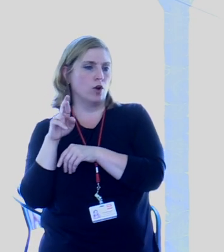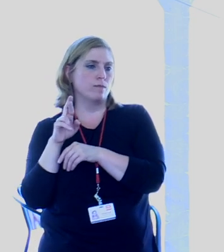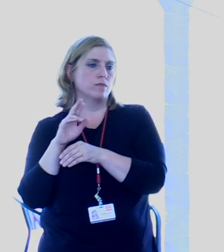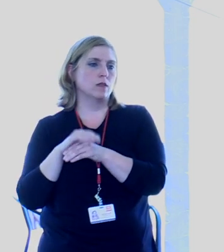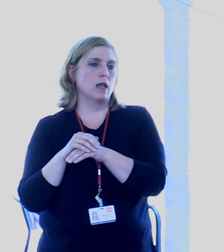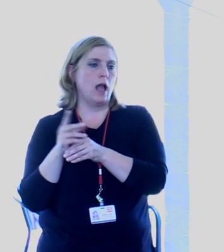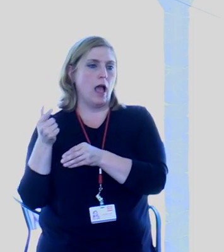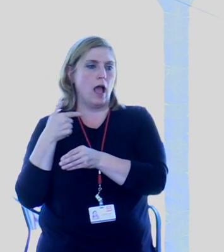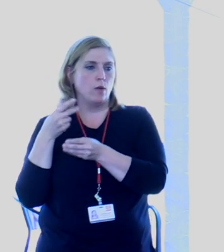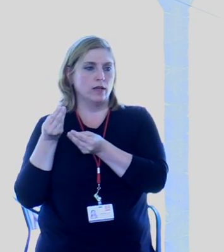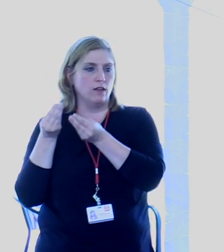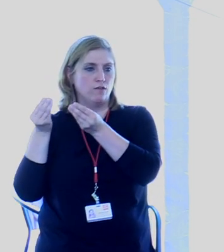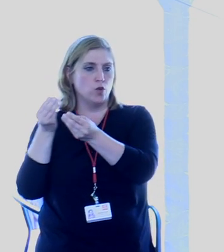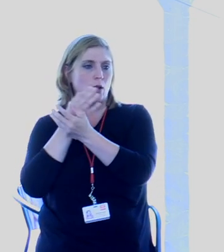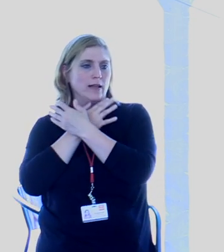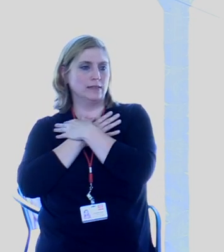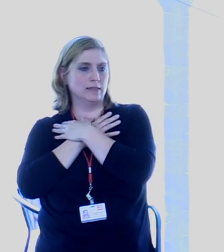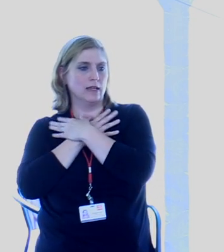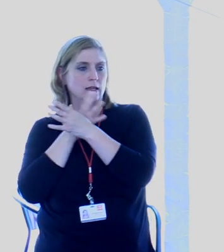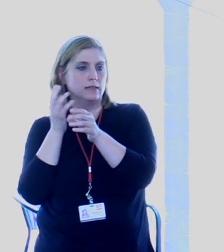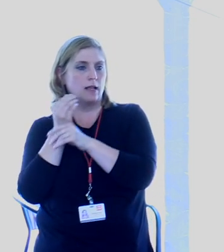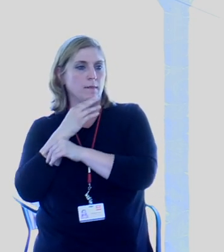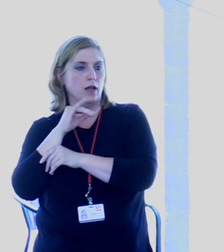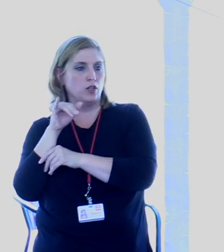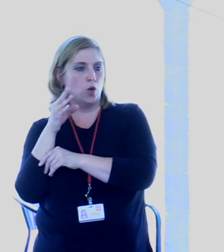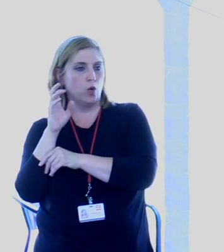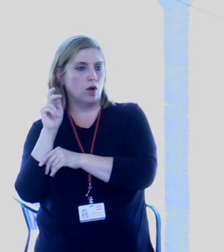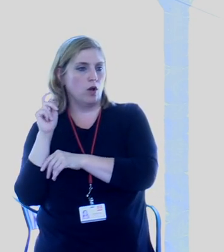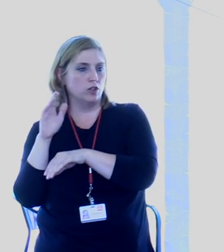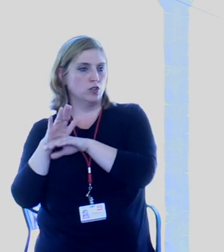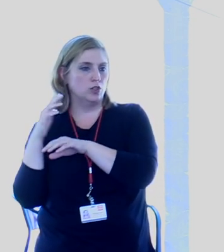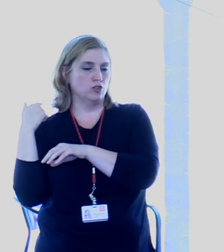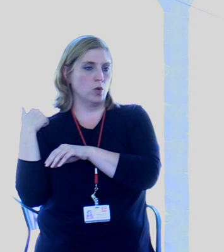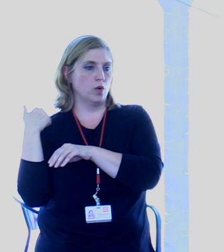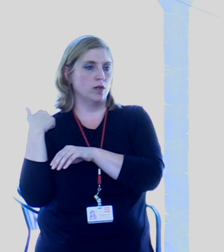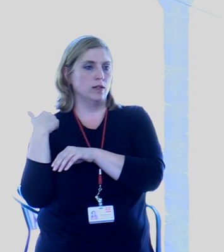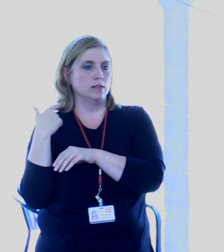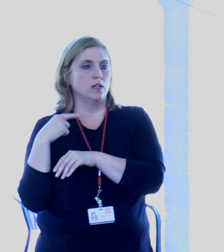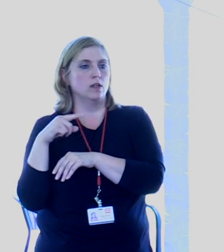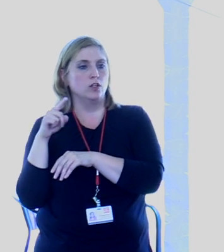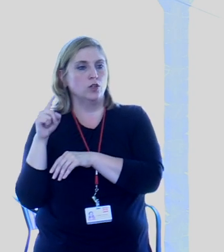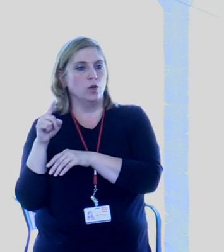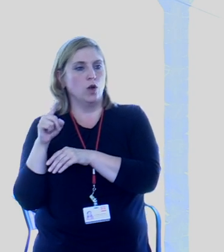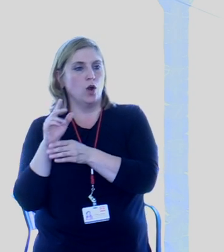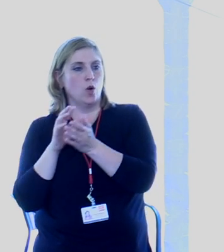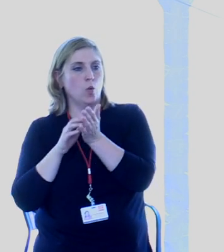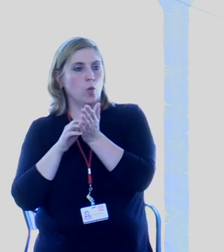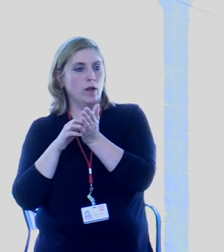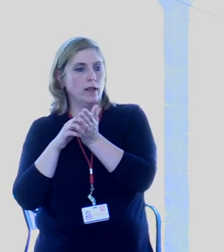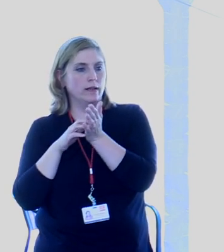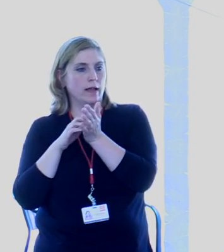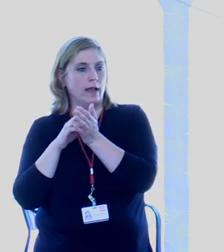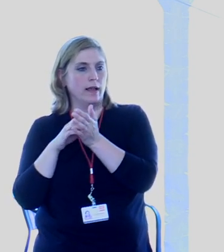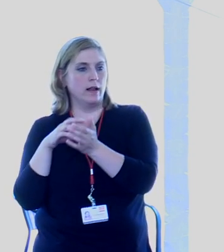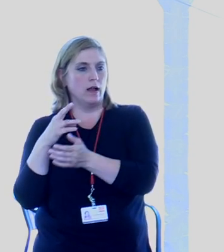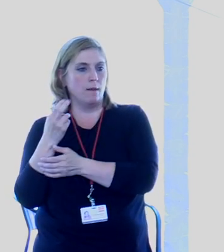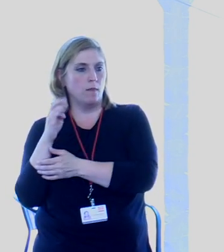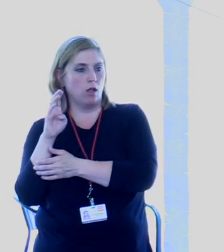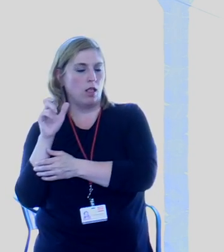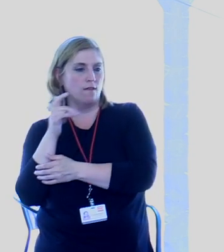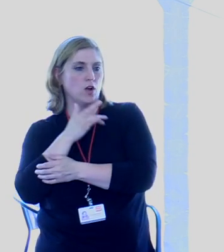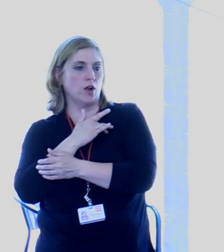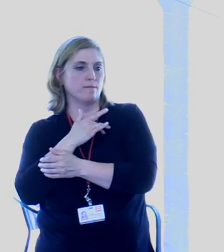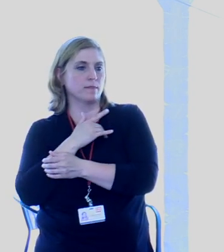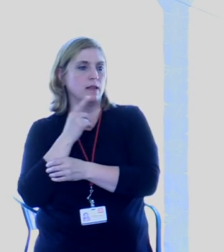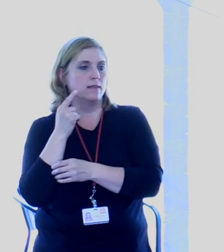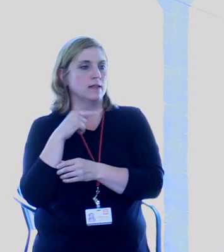give you rest. Take my yoke upon your shoulders and learn from me, for I am meek and humble of heart." This is a reference to this